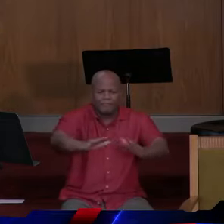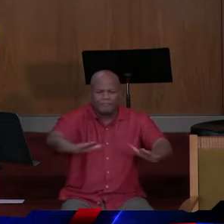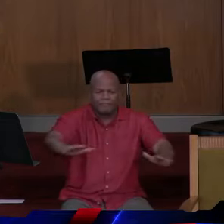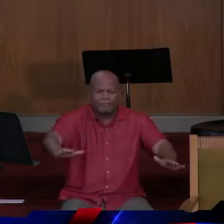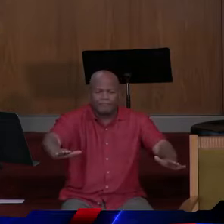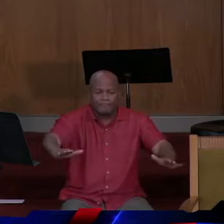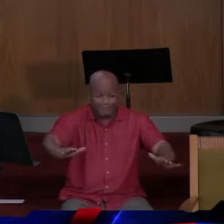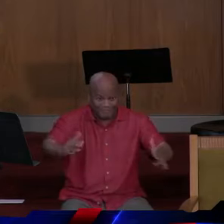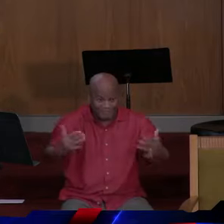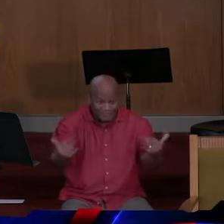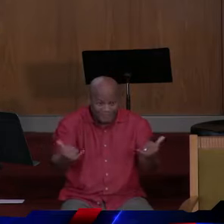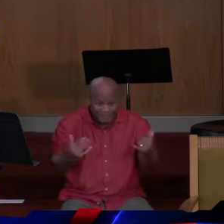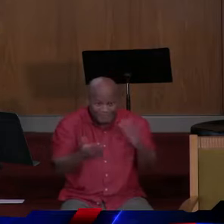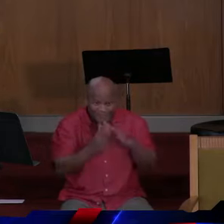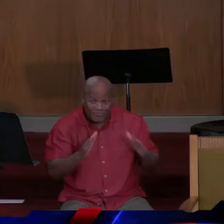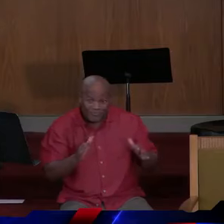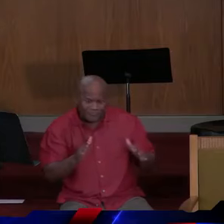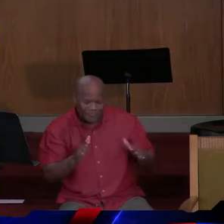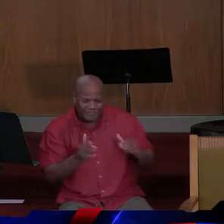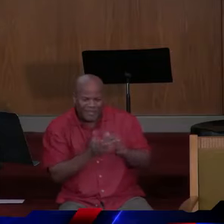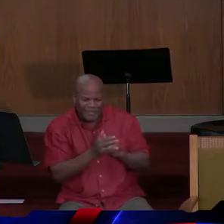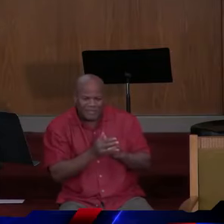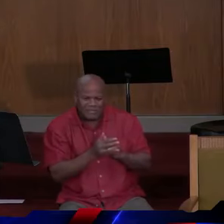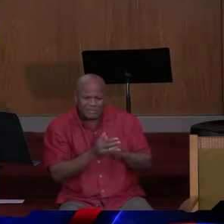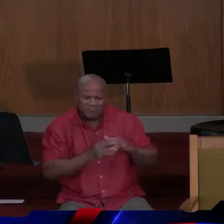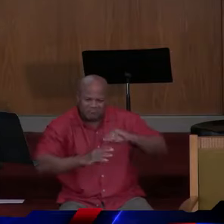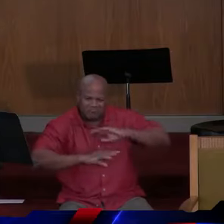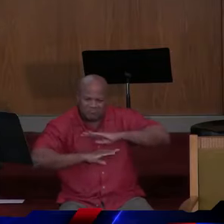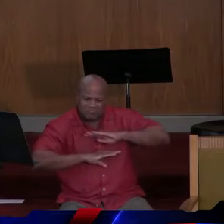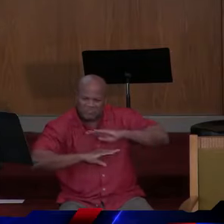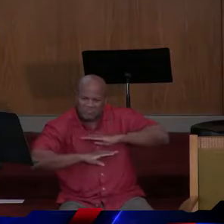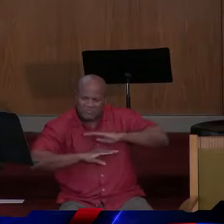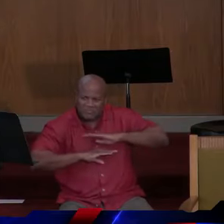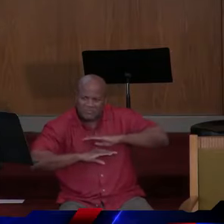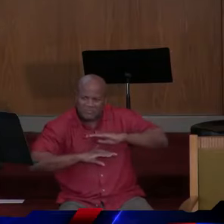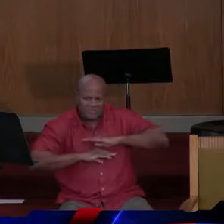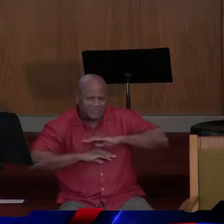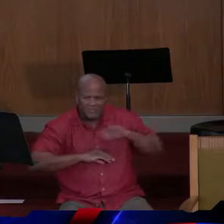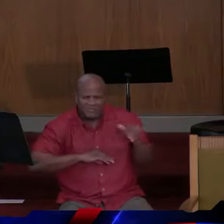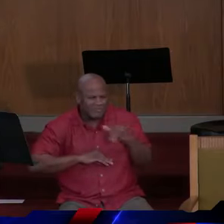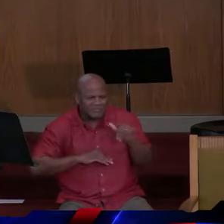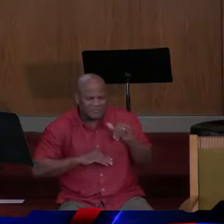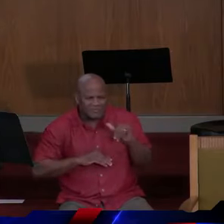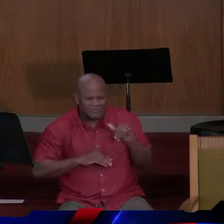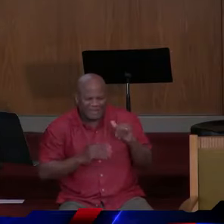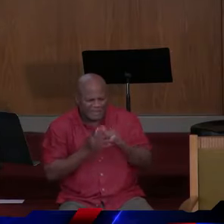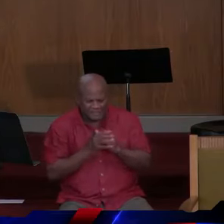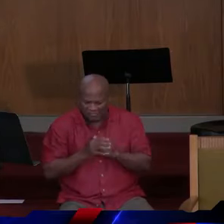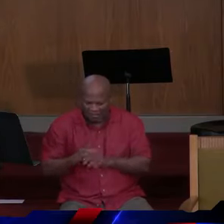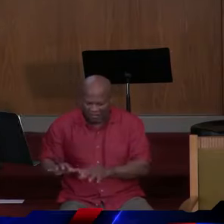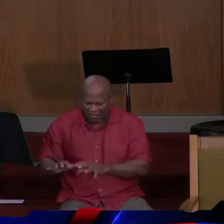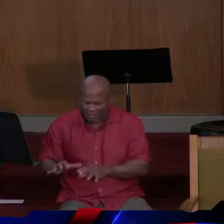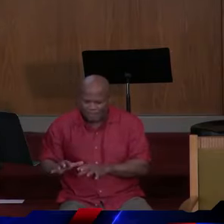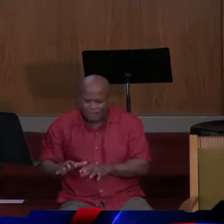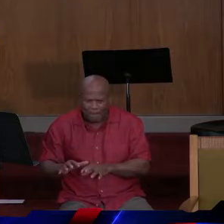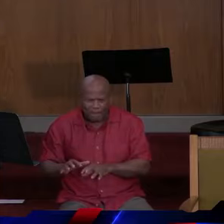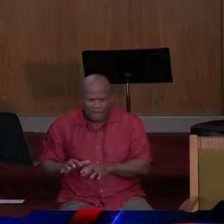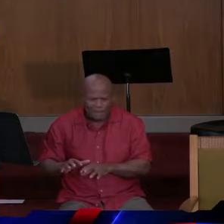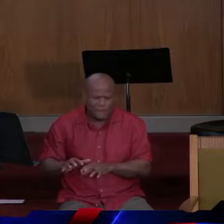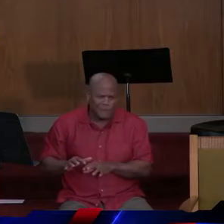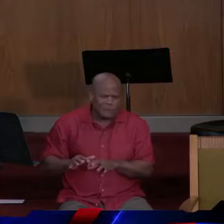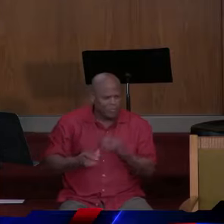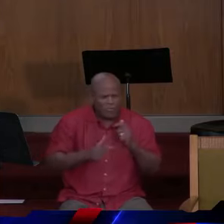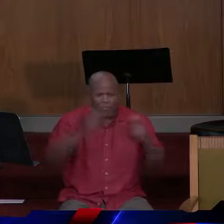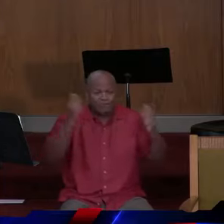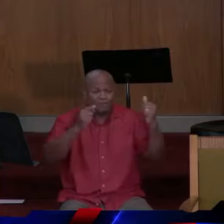peace is a pacification. It doesn't mean pacifying us like making us dormant. When you say that the